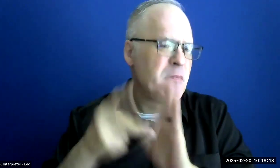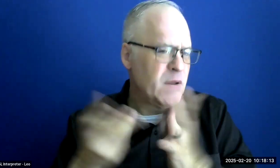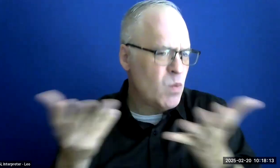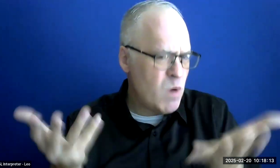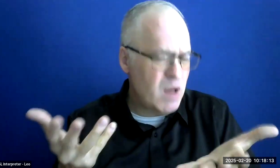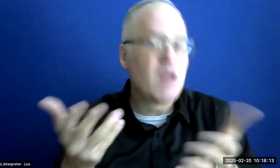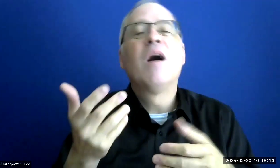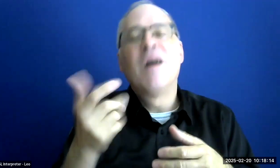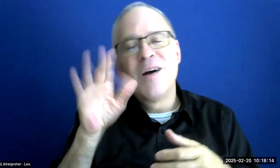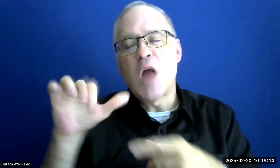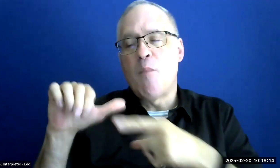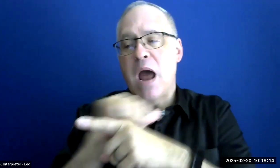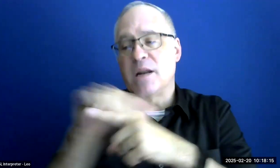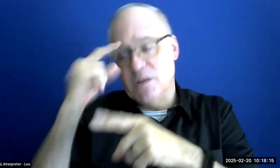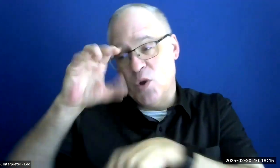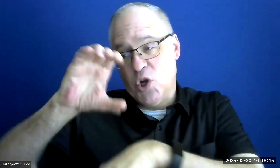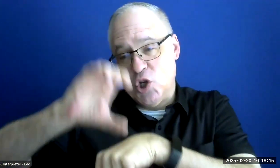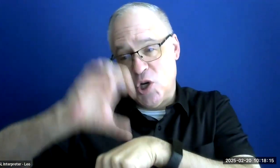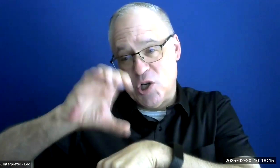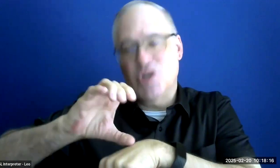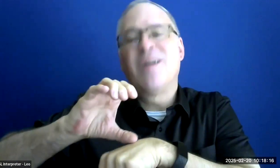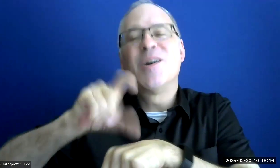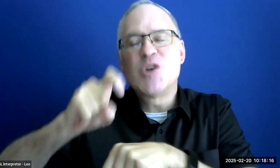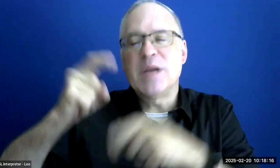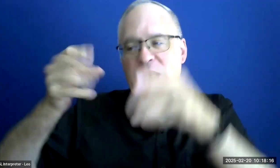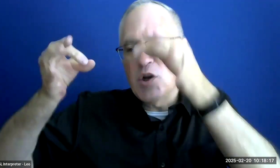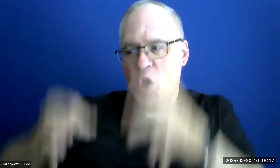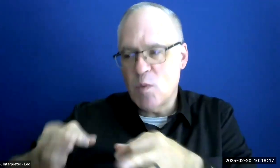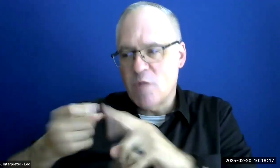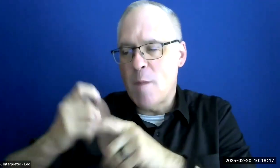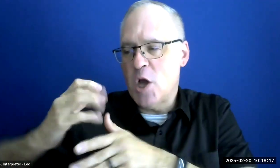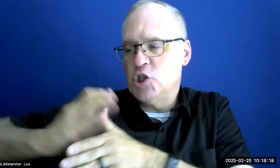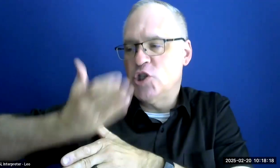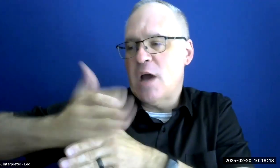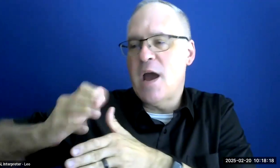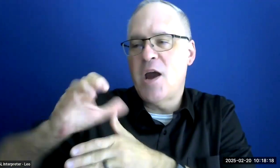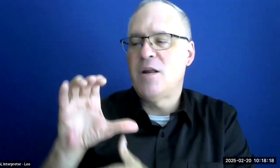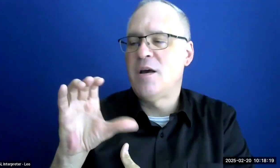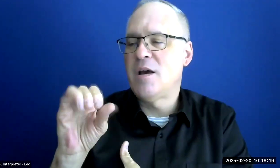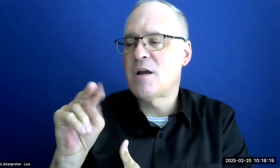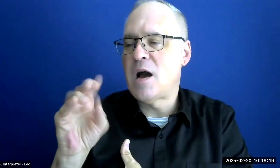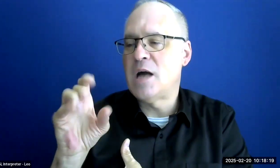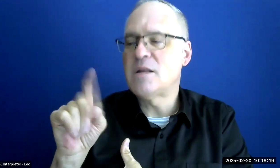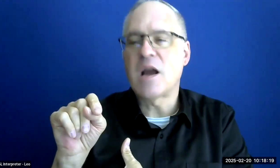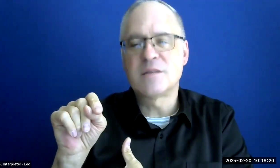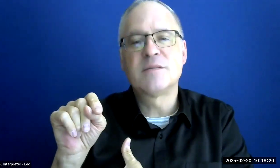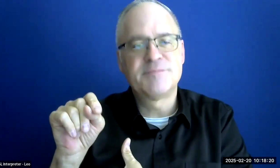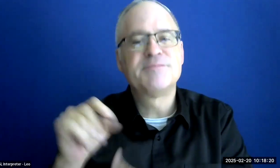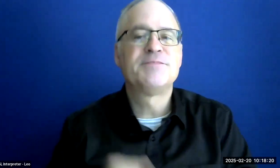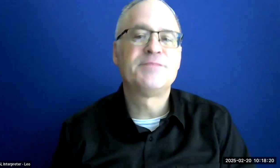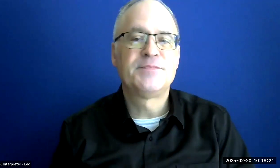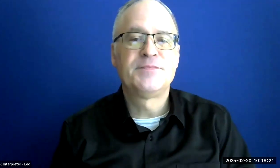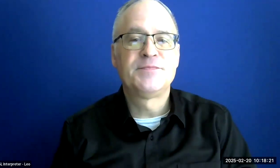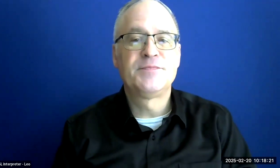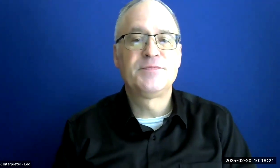be determined within a shared context, so as to best fit that context. For both regionalization